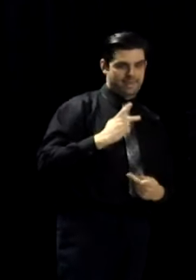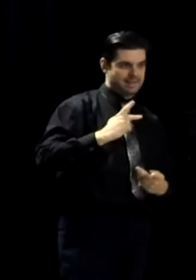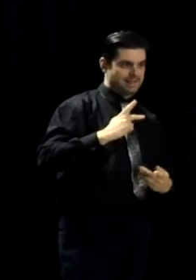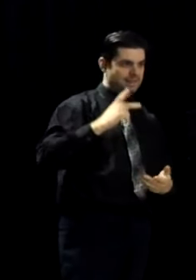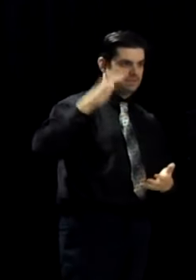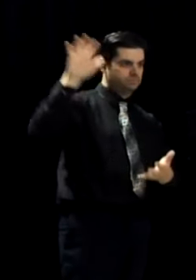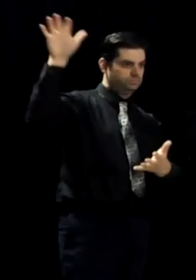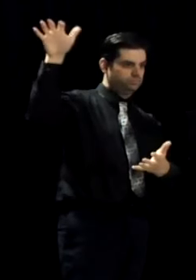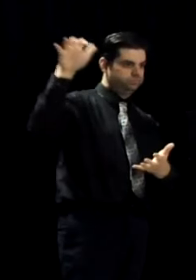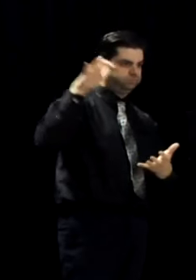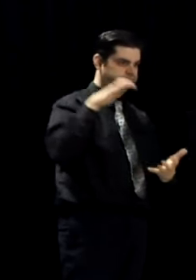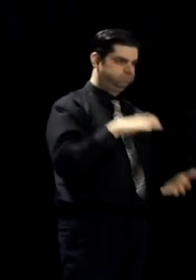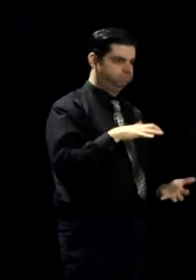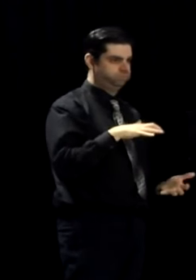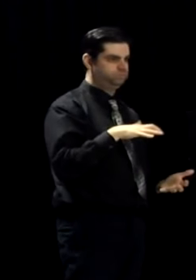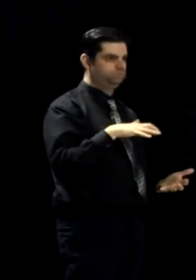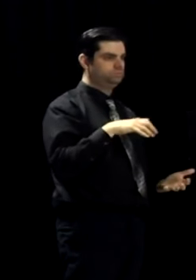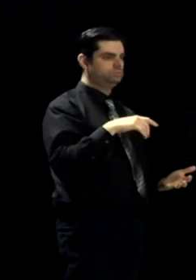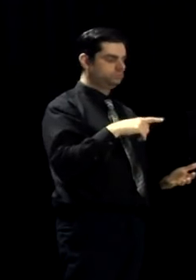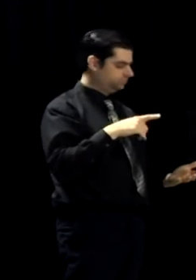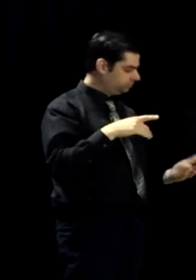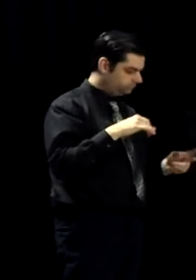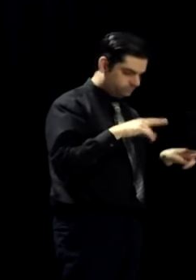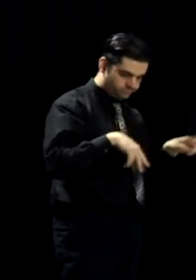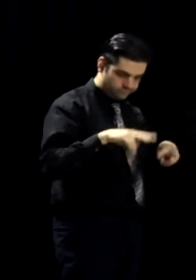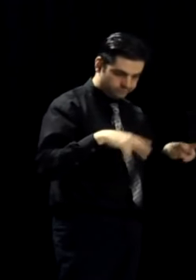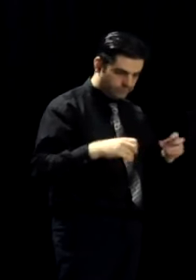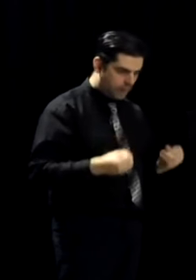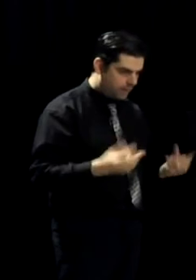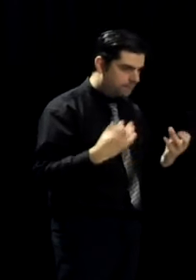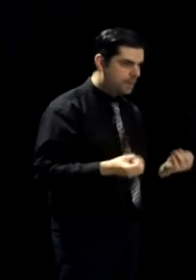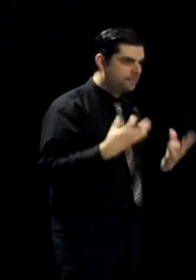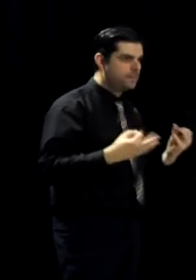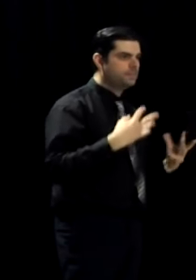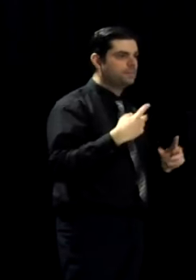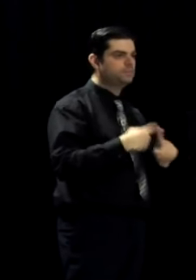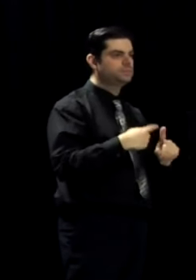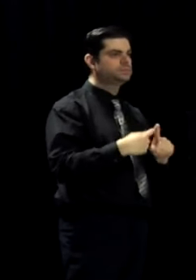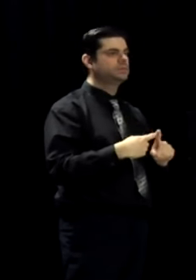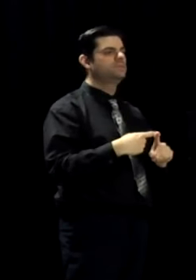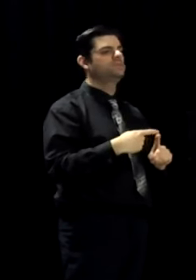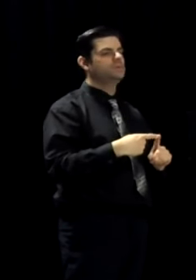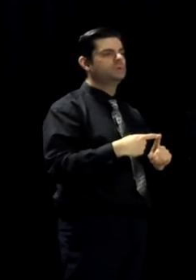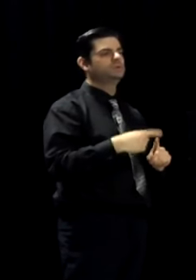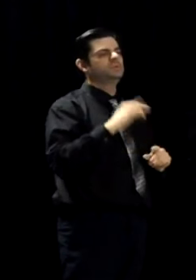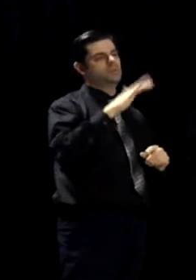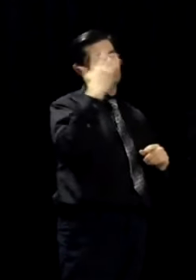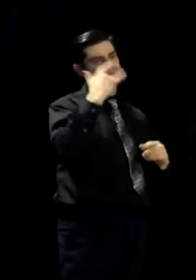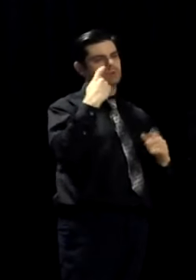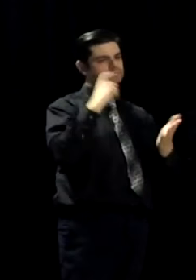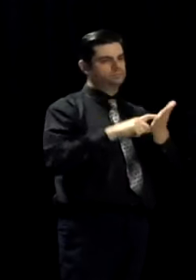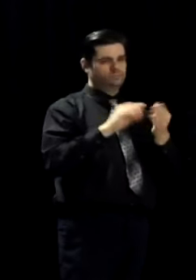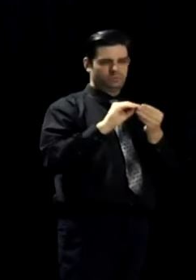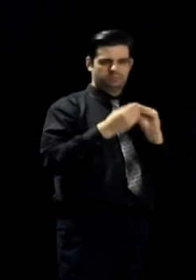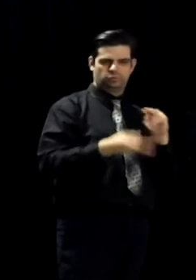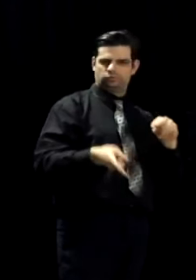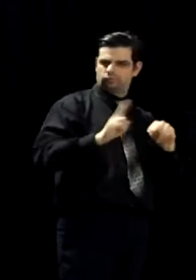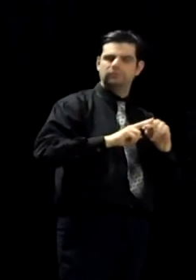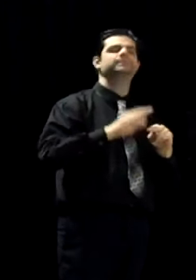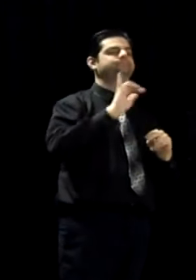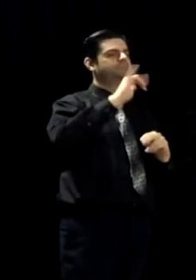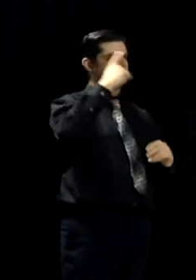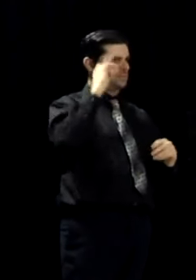ton of tests back, and that's why you've seen over the weekend the numbers increase. There have been